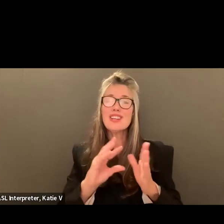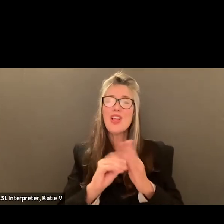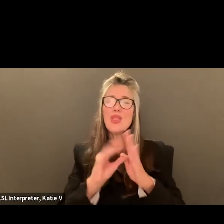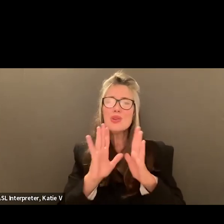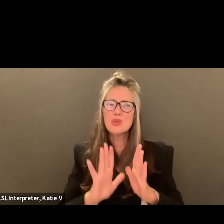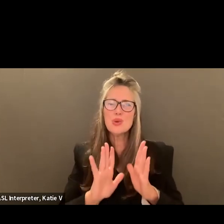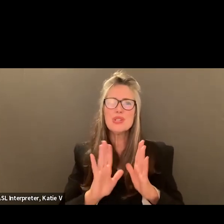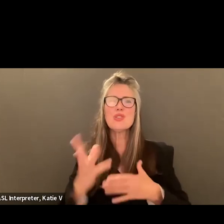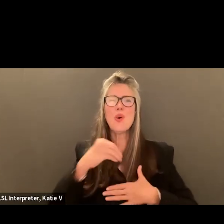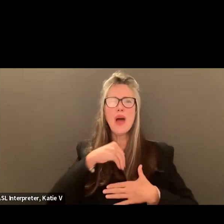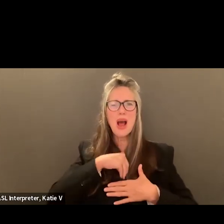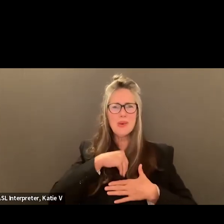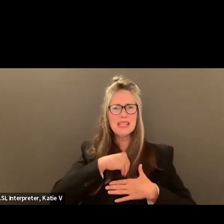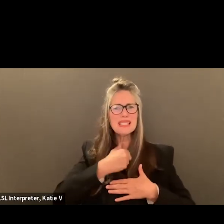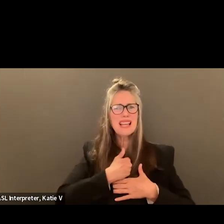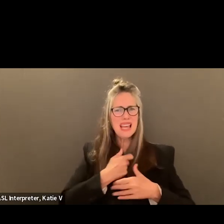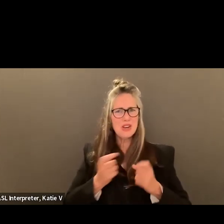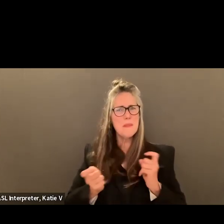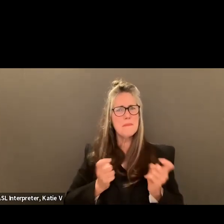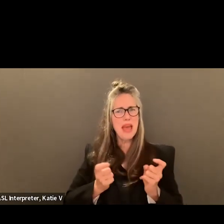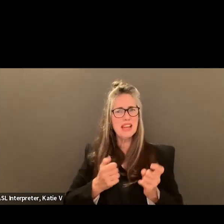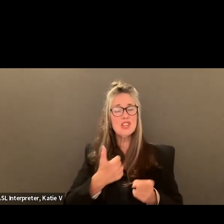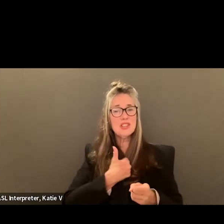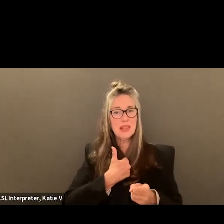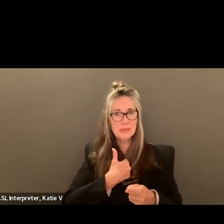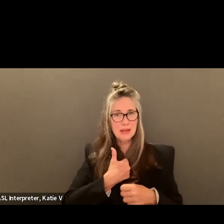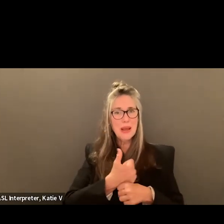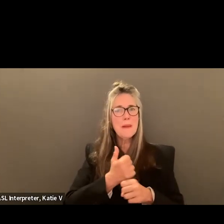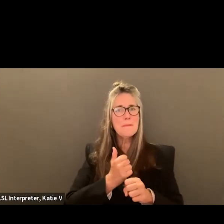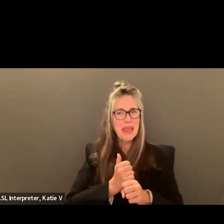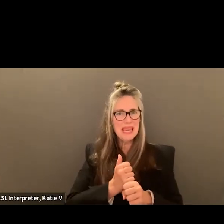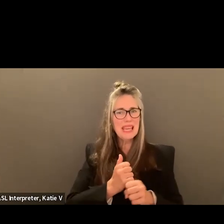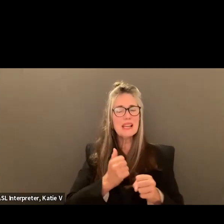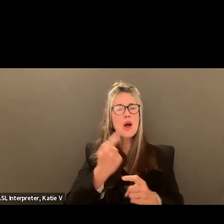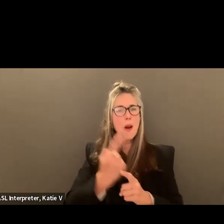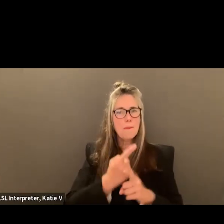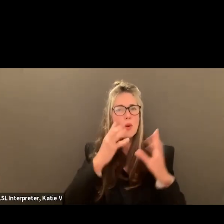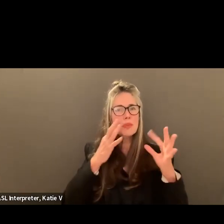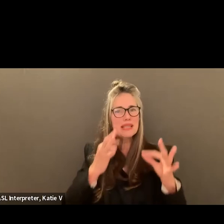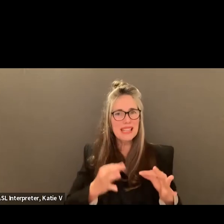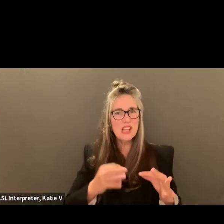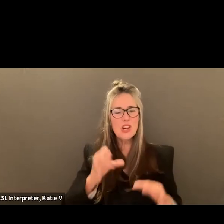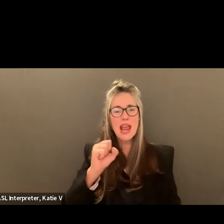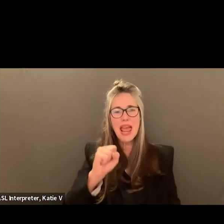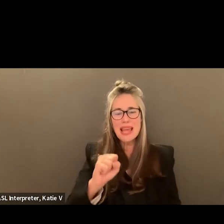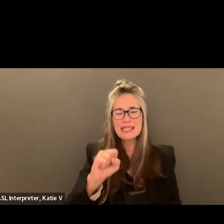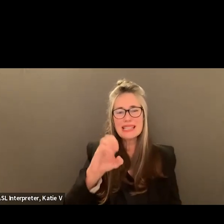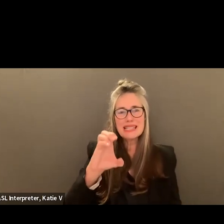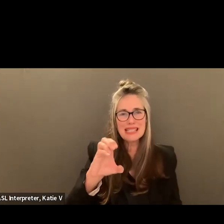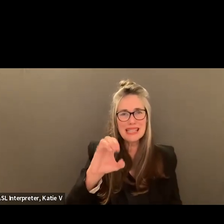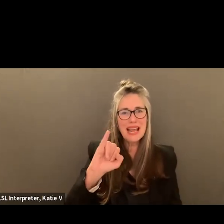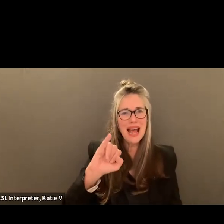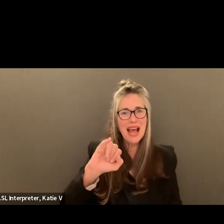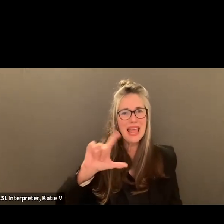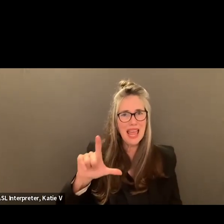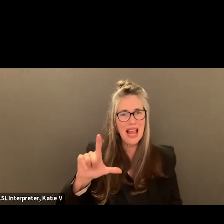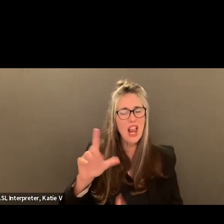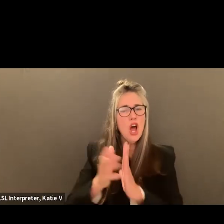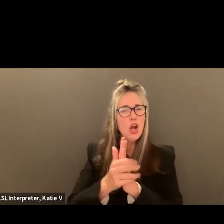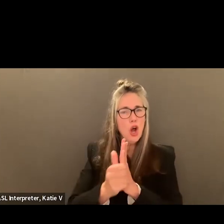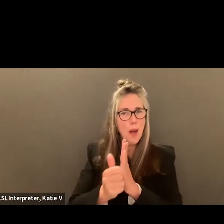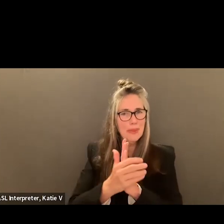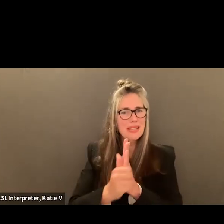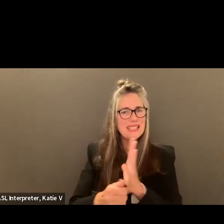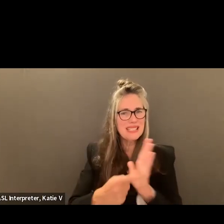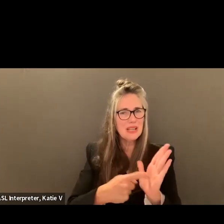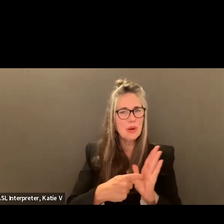And know what's appropriate. And make responsible decisions. Which are SEL competencies. Thank you. Yes, that would be great. If you can include that in your